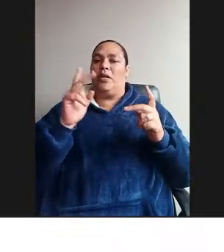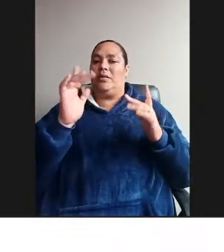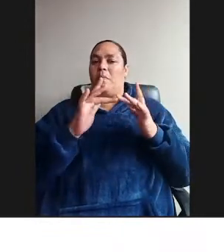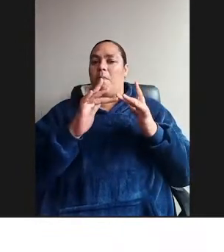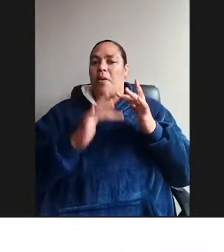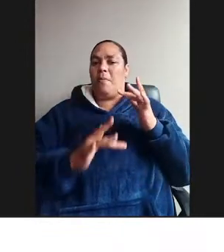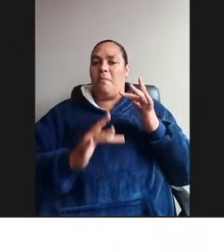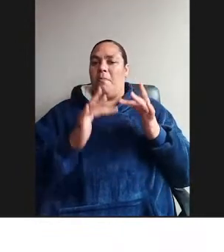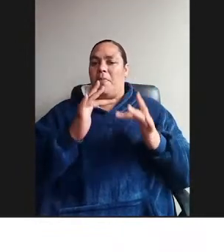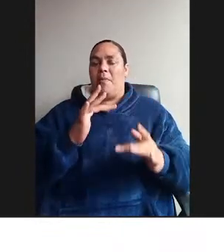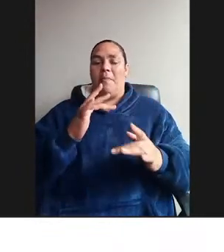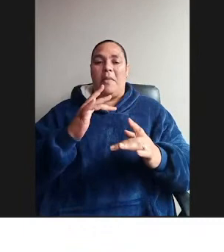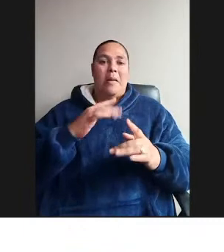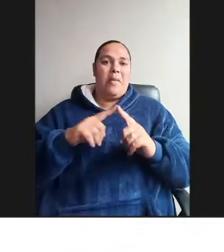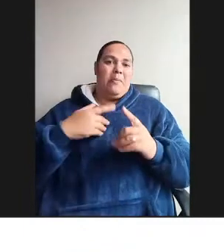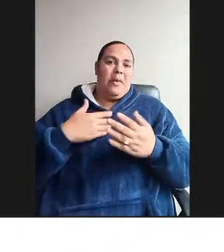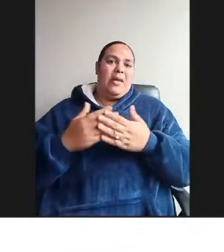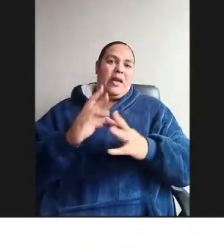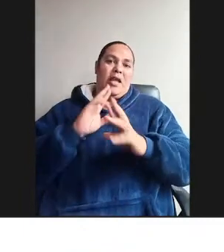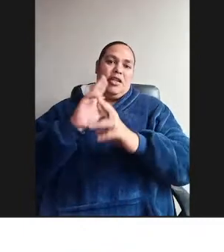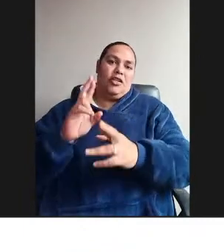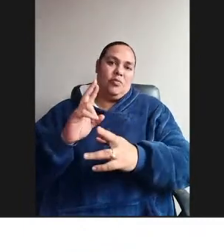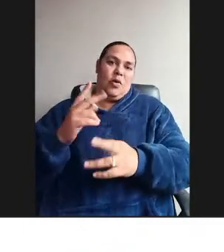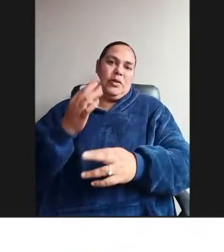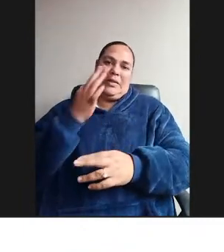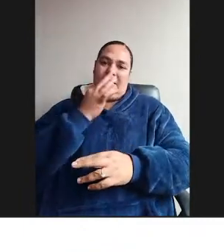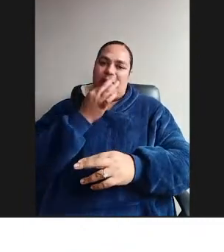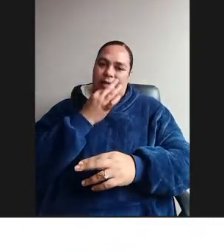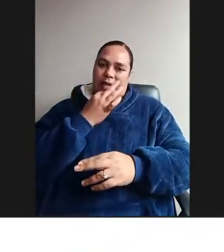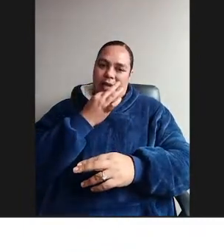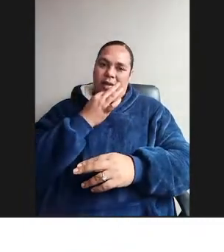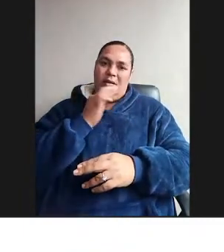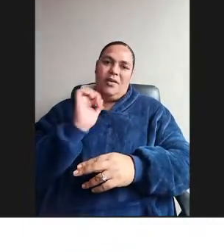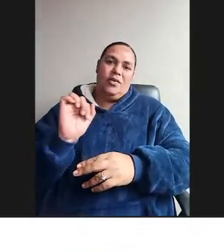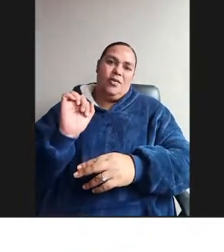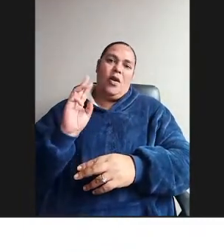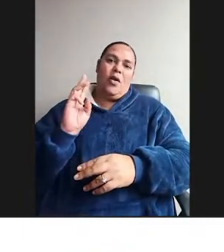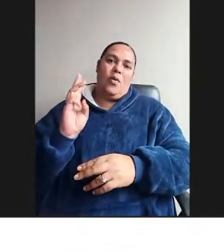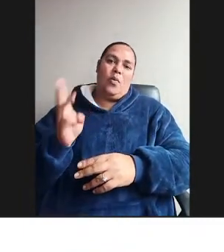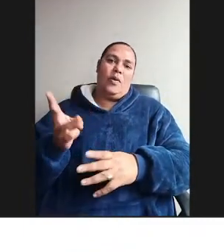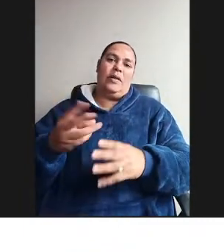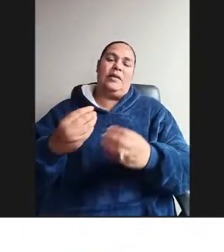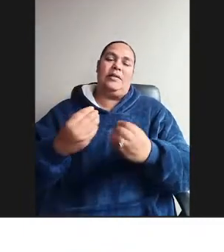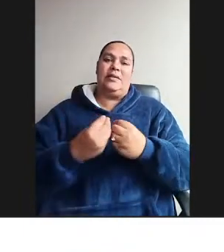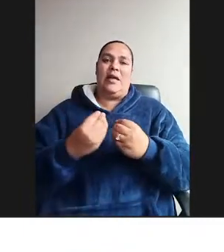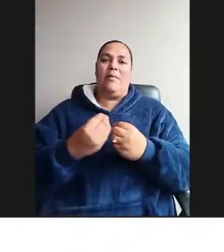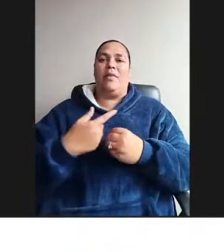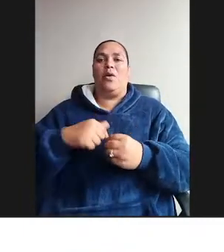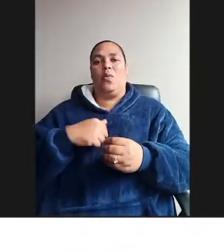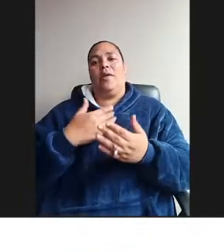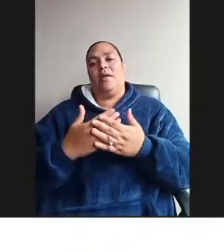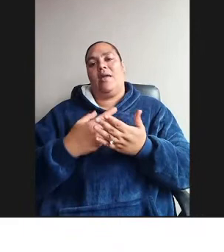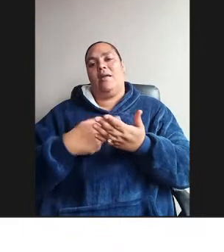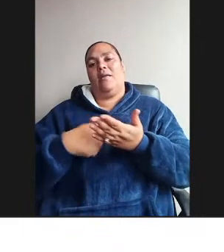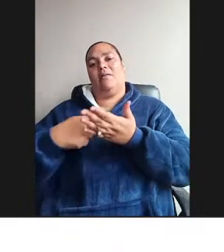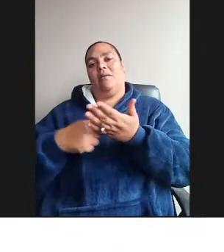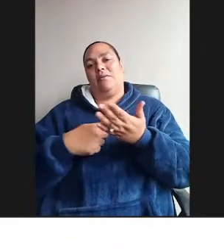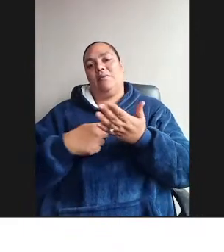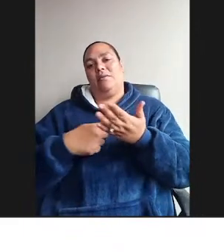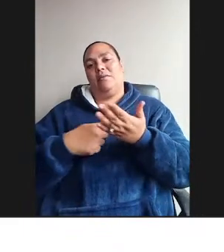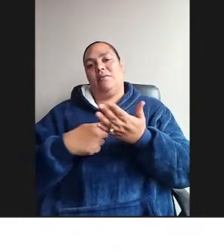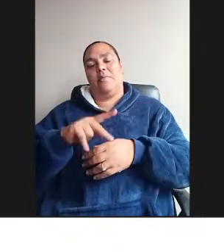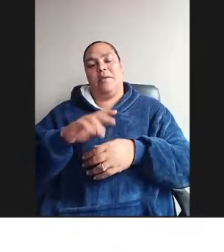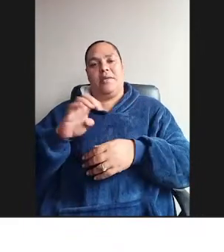just respond and say that is definitely something that we can discuss in the PE